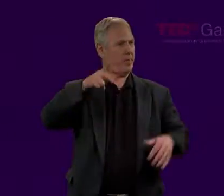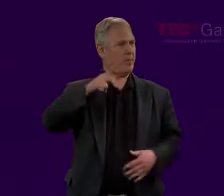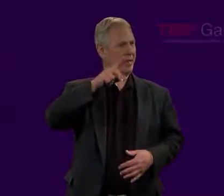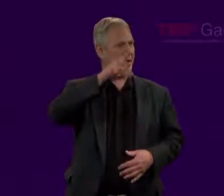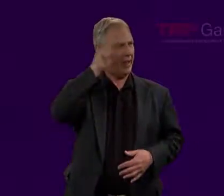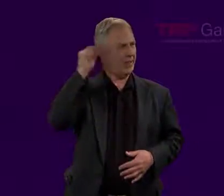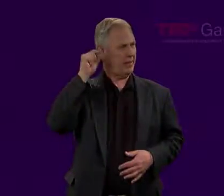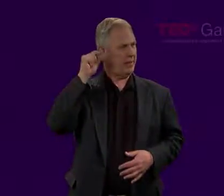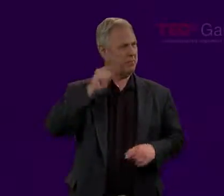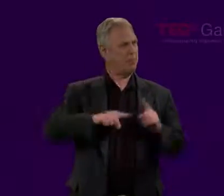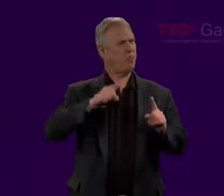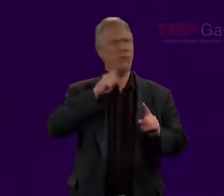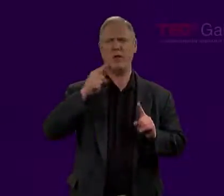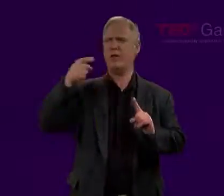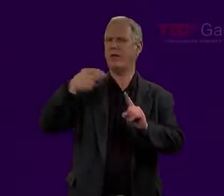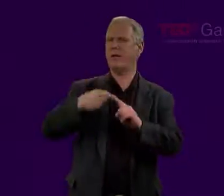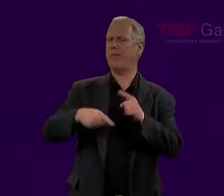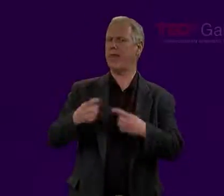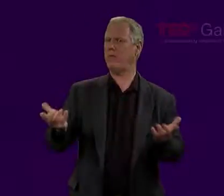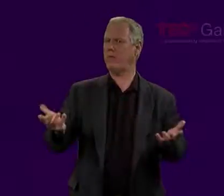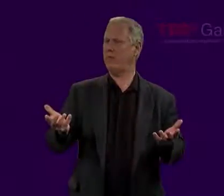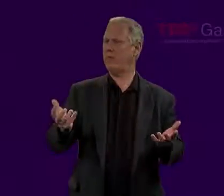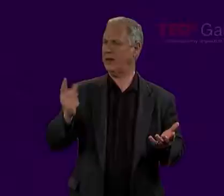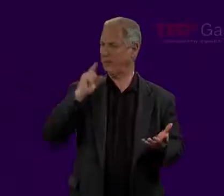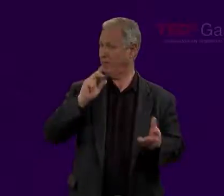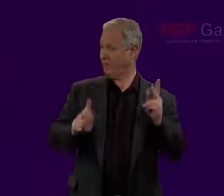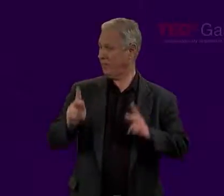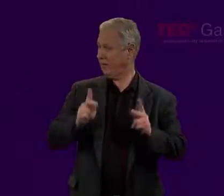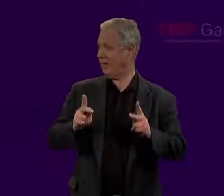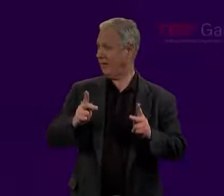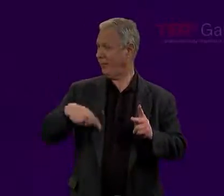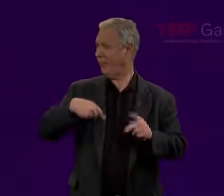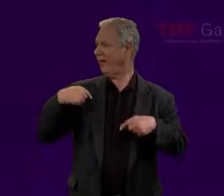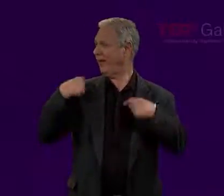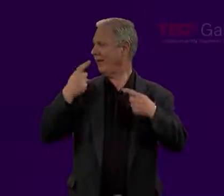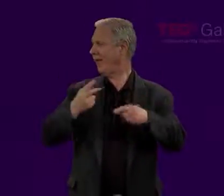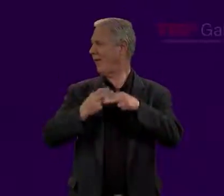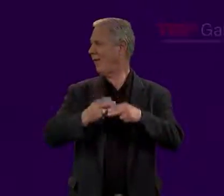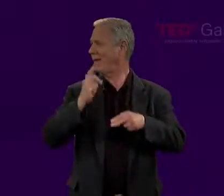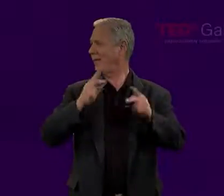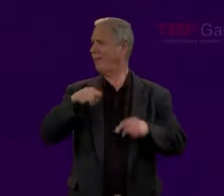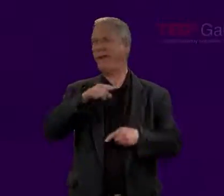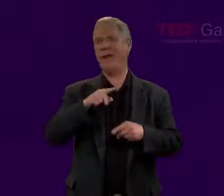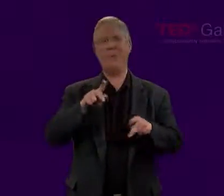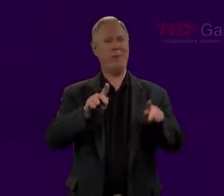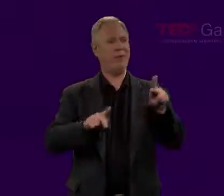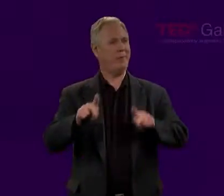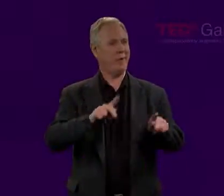So my presentation was on Light Up Gallaudet, and the purpose is for people